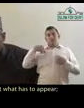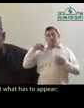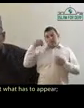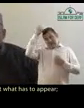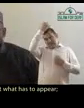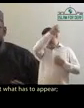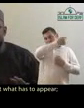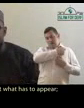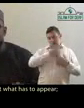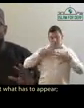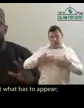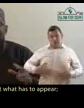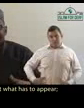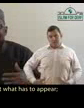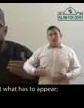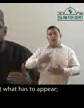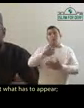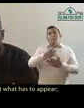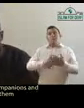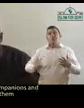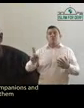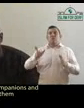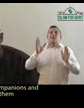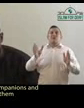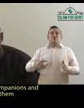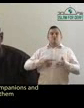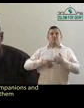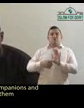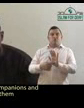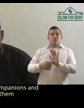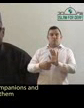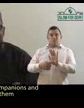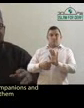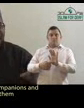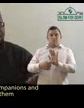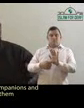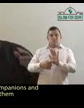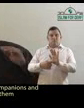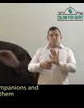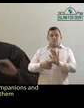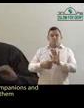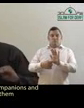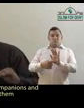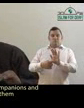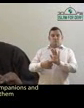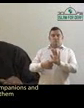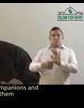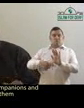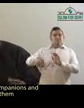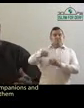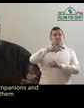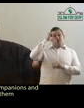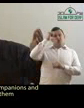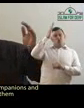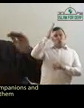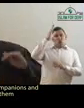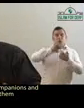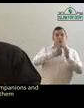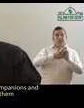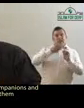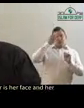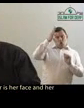whole bodies except what has to appear. And the scholars from the companions and the